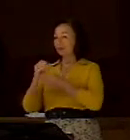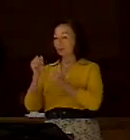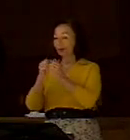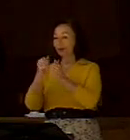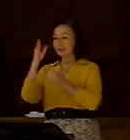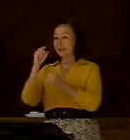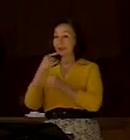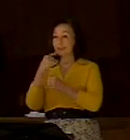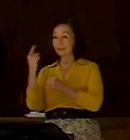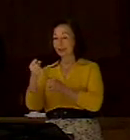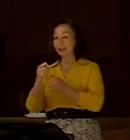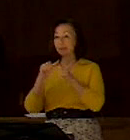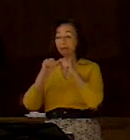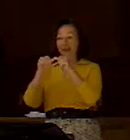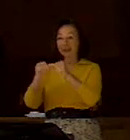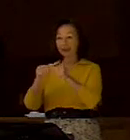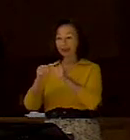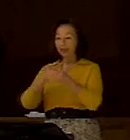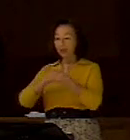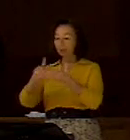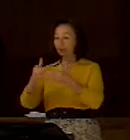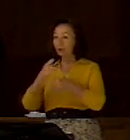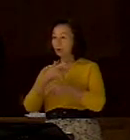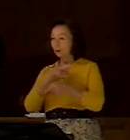commands, maintaining a pure heart